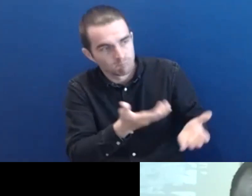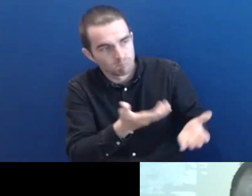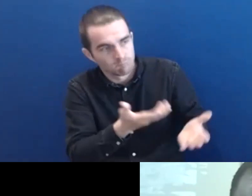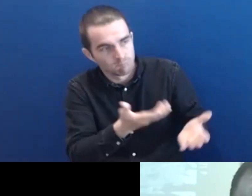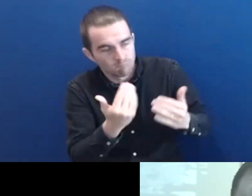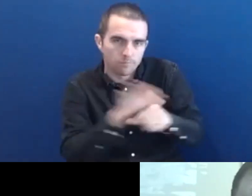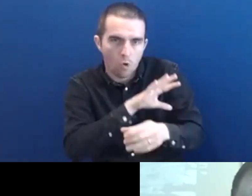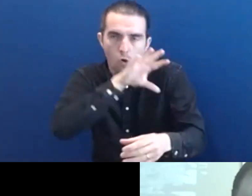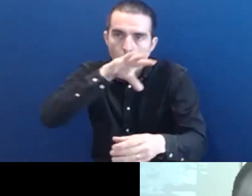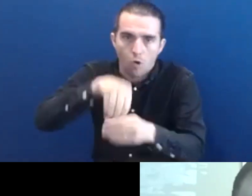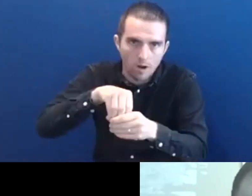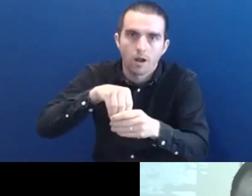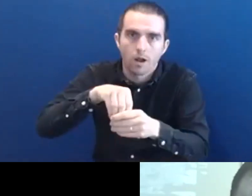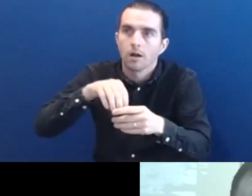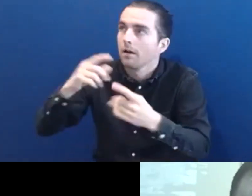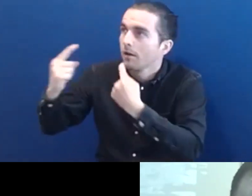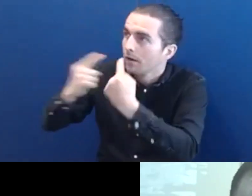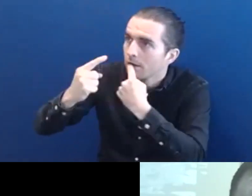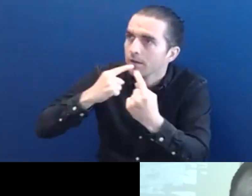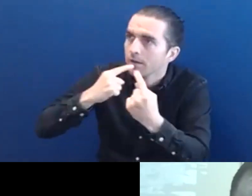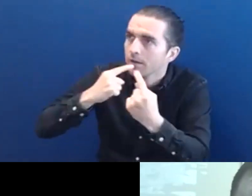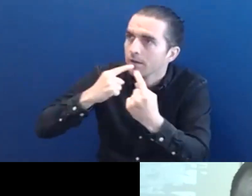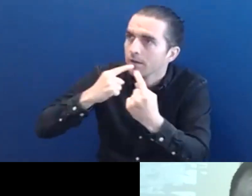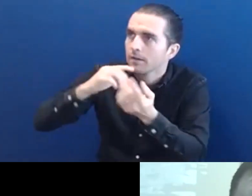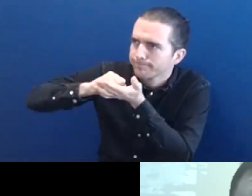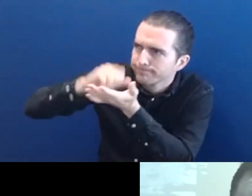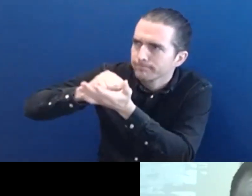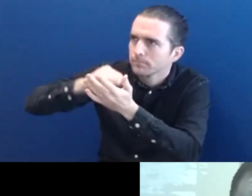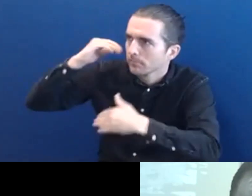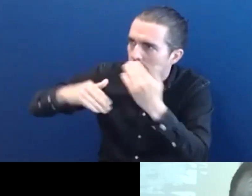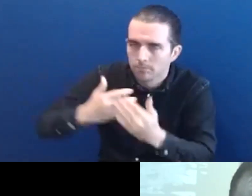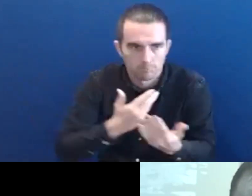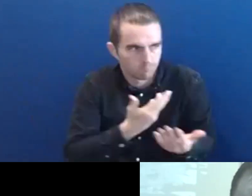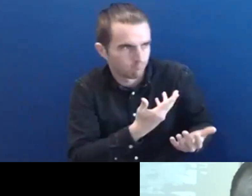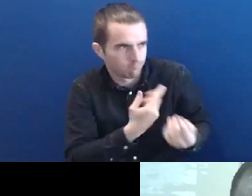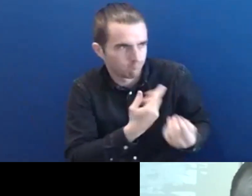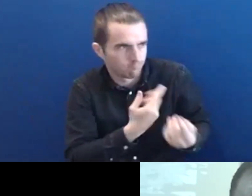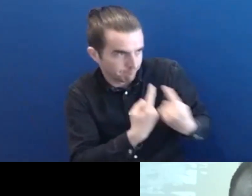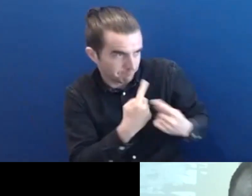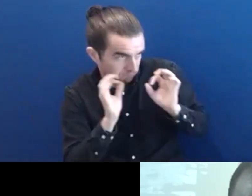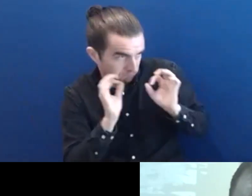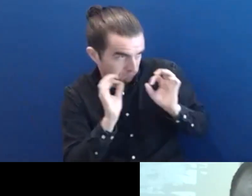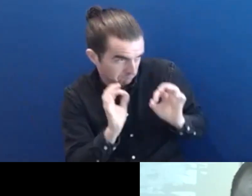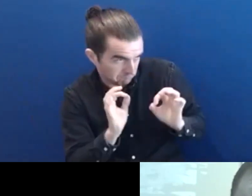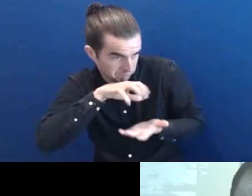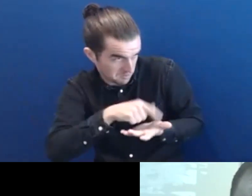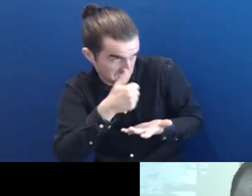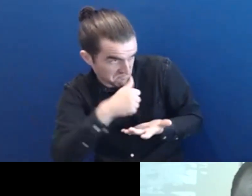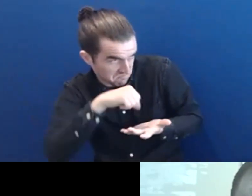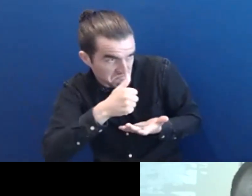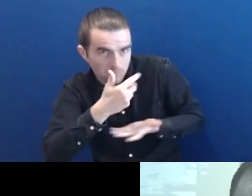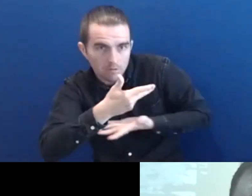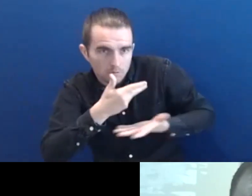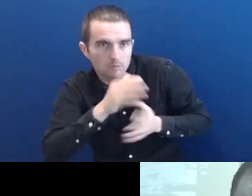life, like any citizen in the country. So this is briefly what